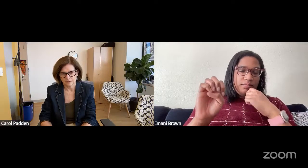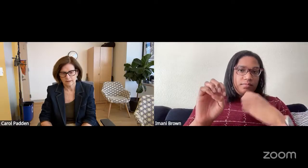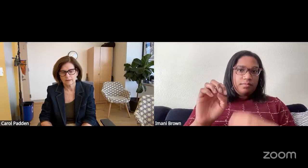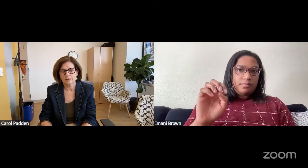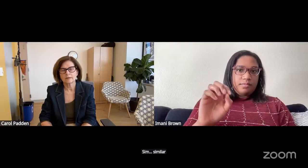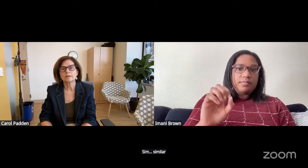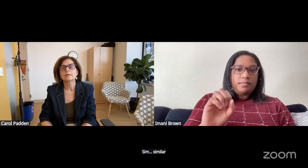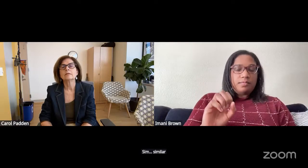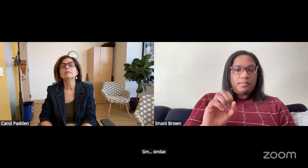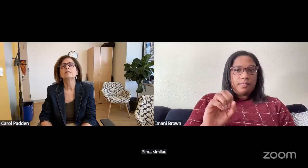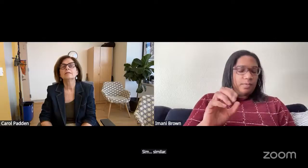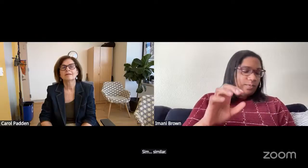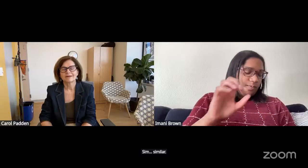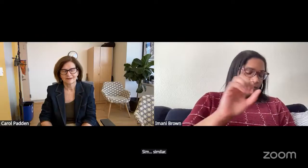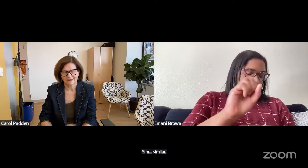similar. Similar.